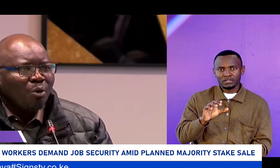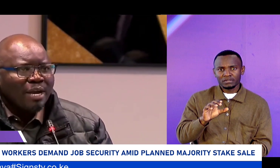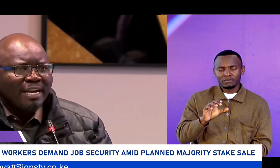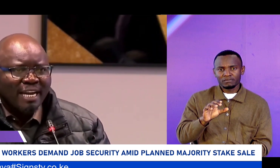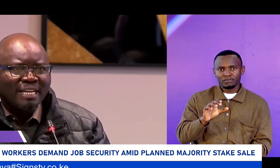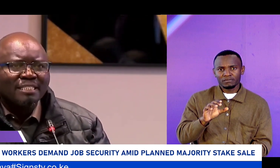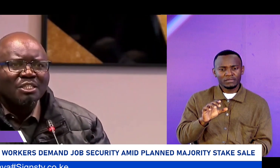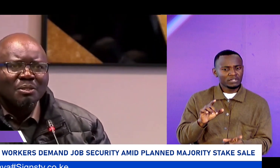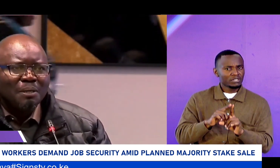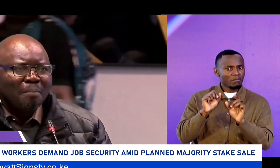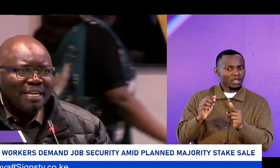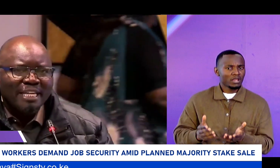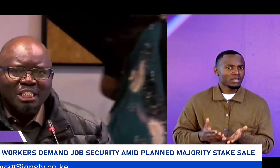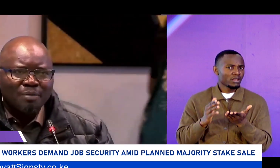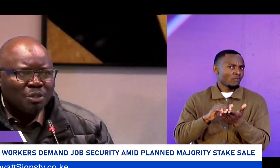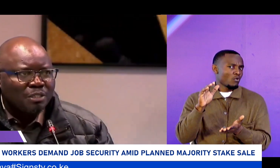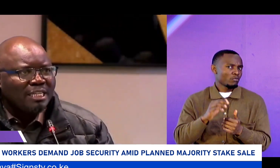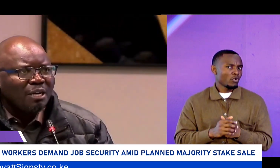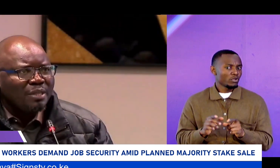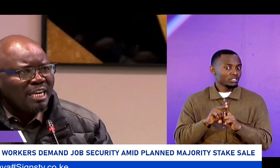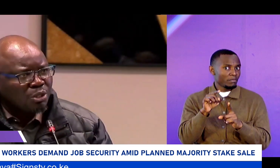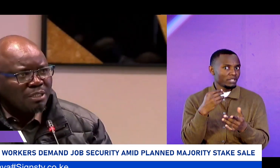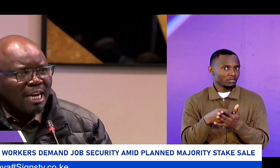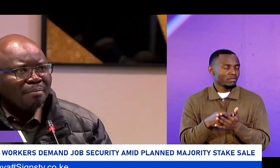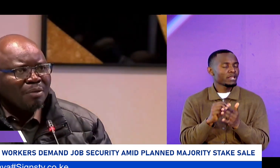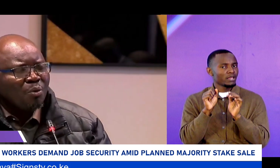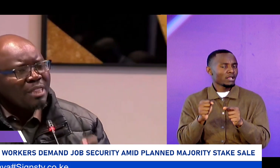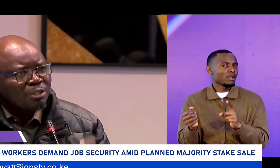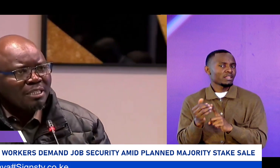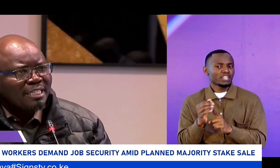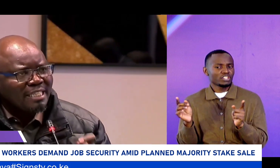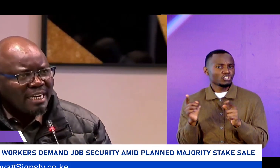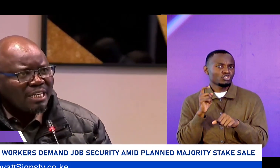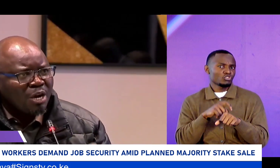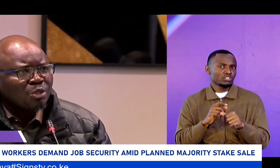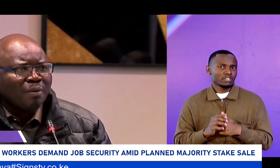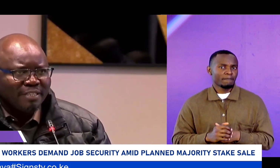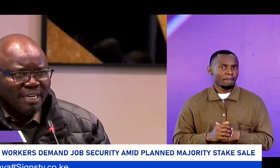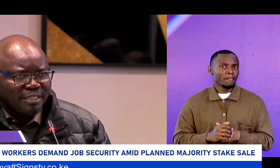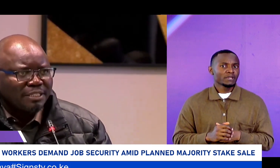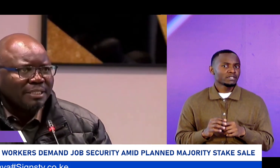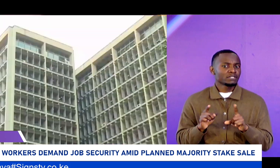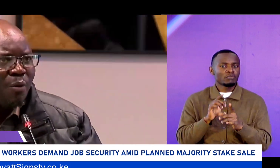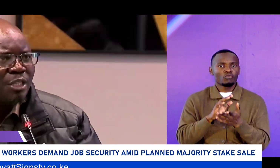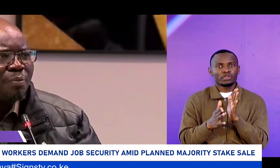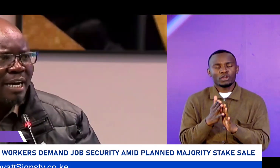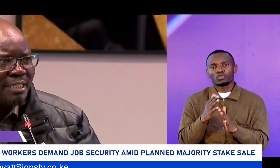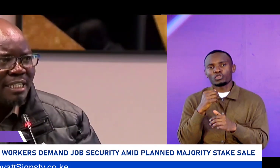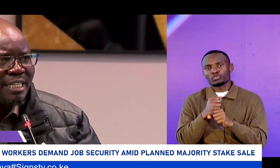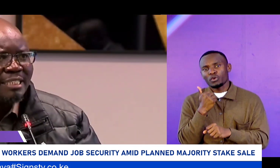We can realize this money that is being sought here within a short time without necessarily going to privatization. We want to be guaranteed that